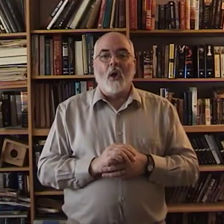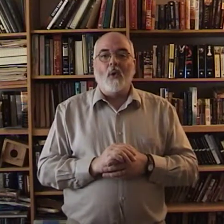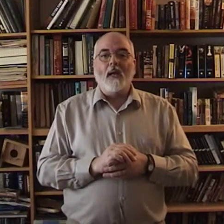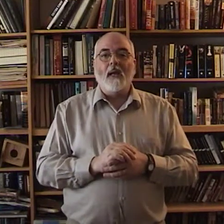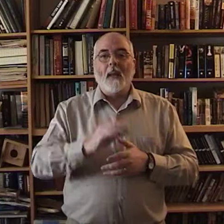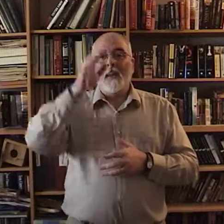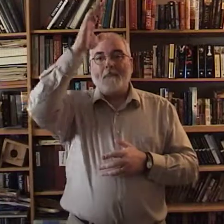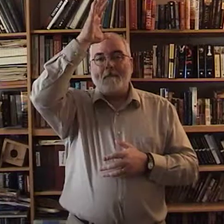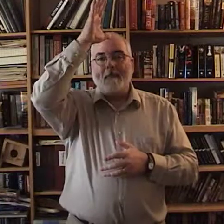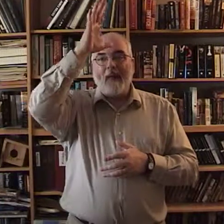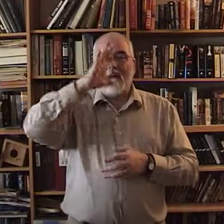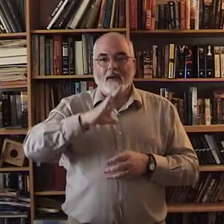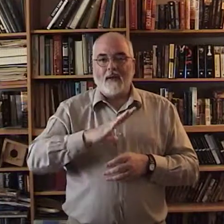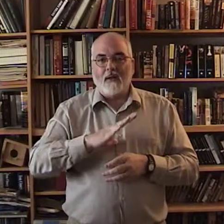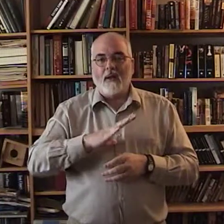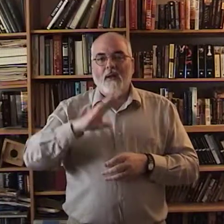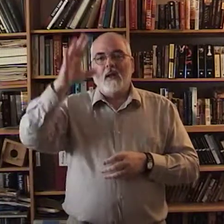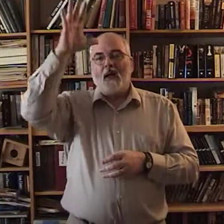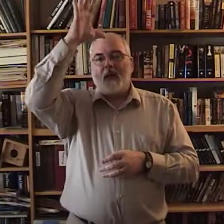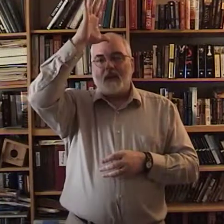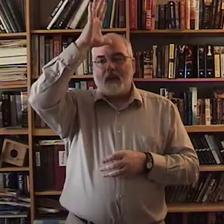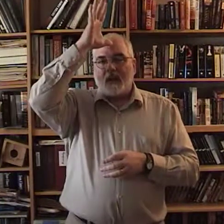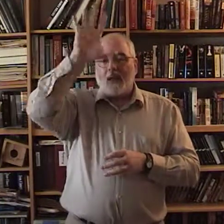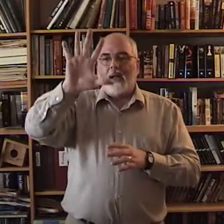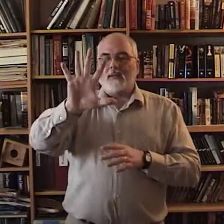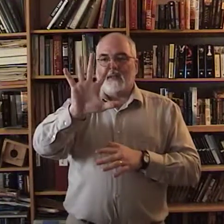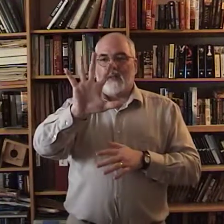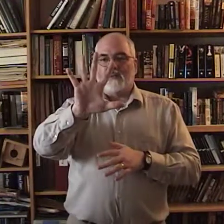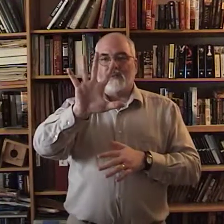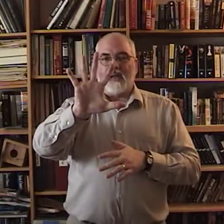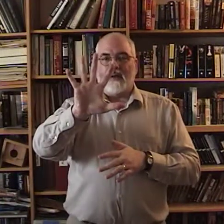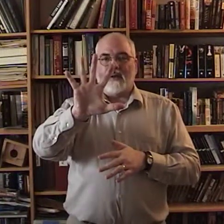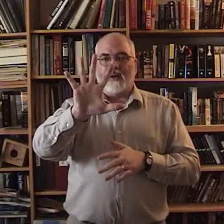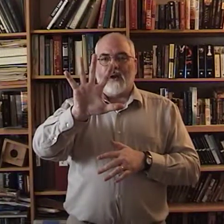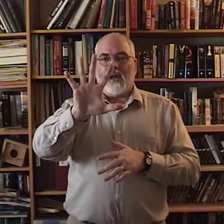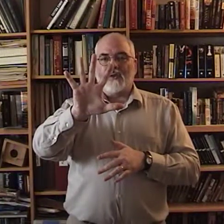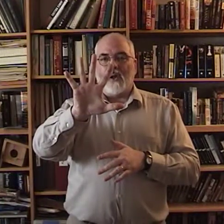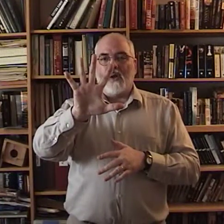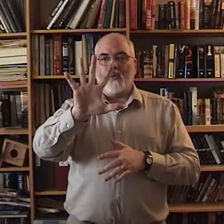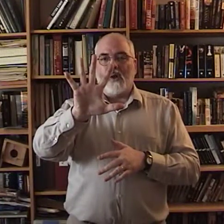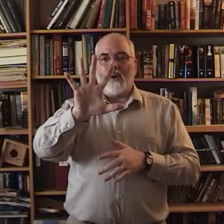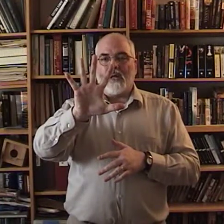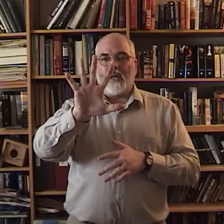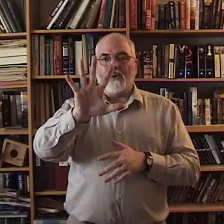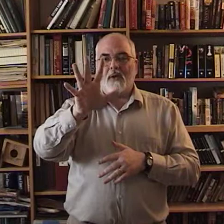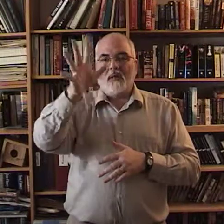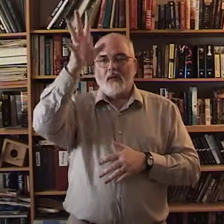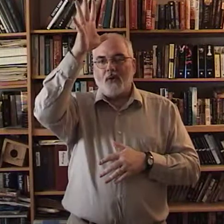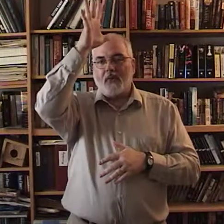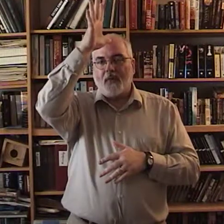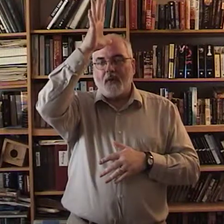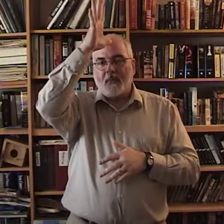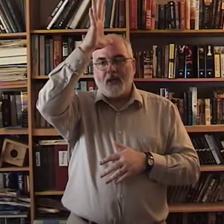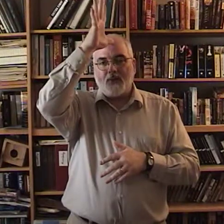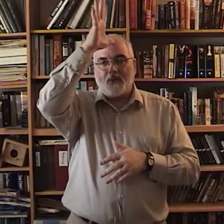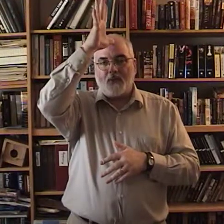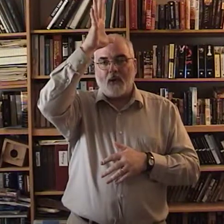Lowly man. It's kind of like your hands all the way wide out, your thumb hits your